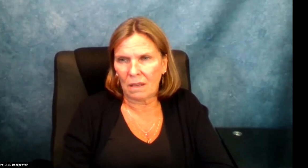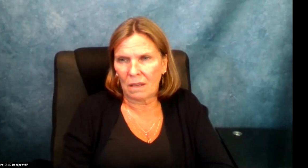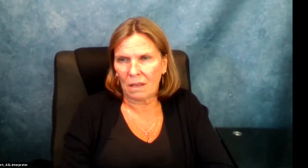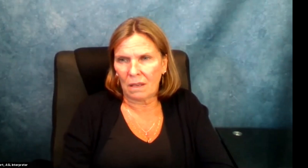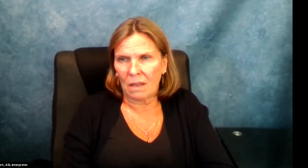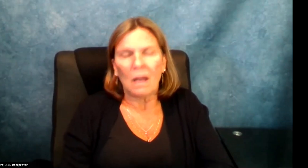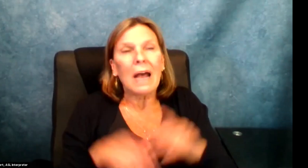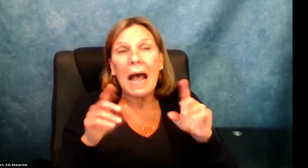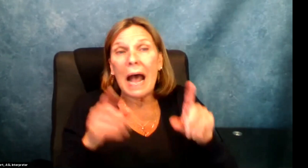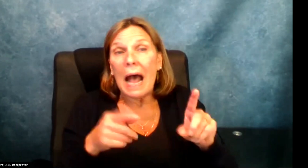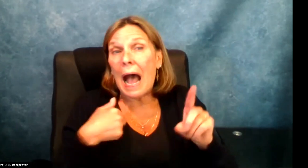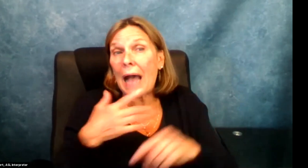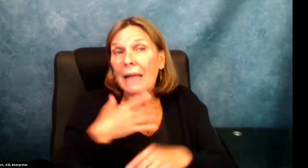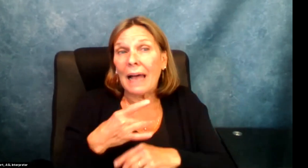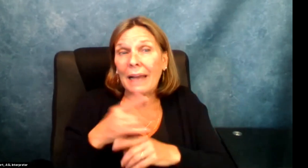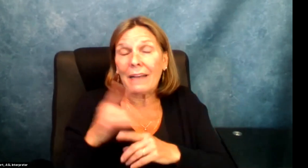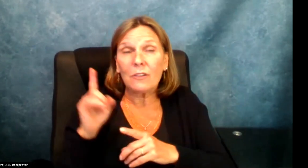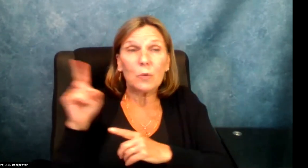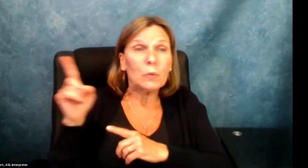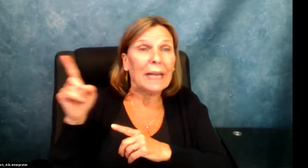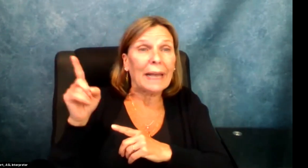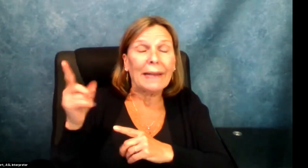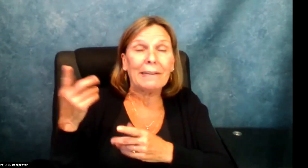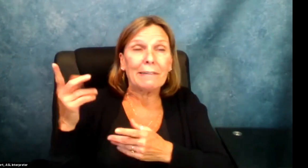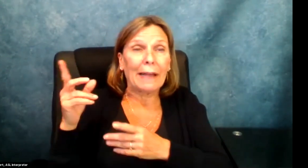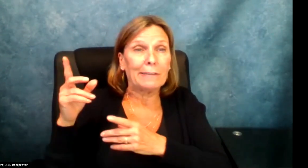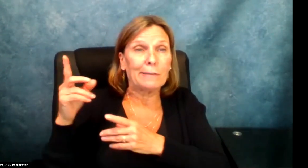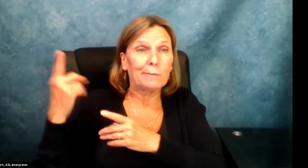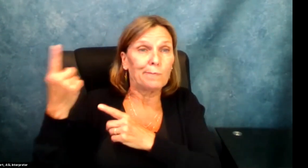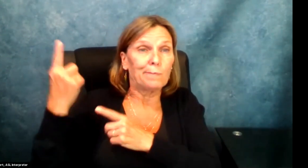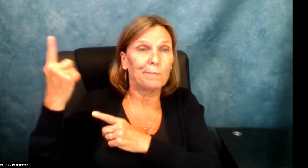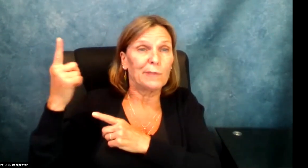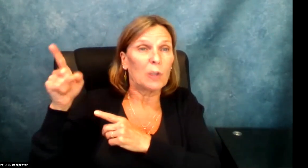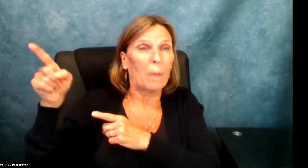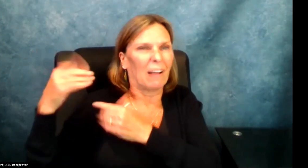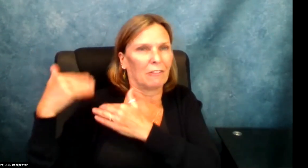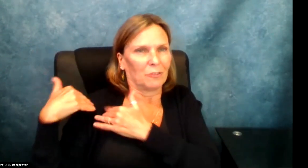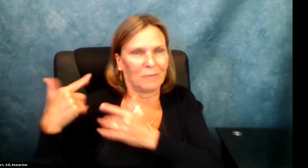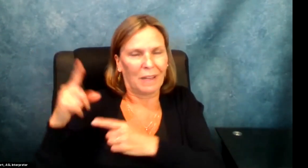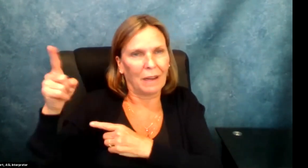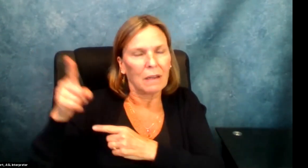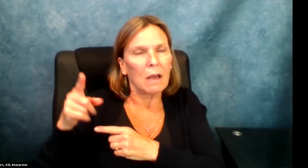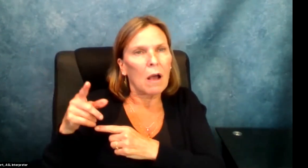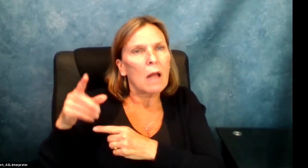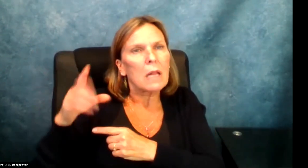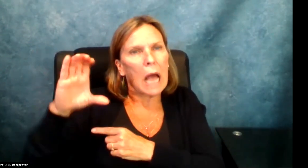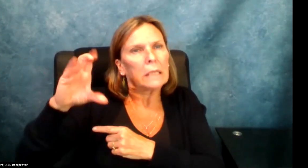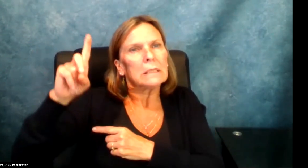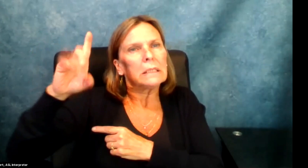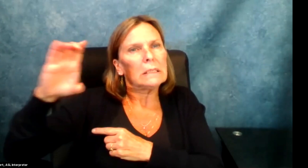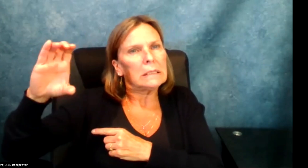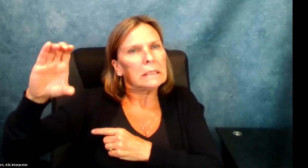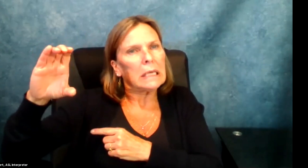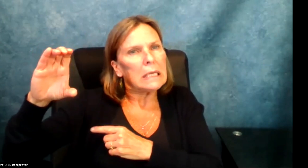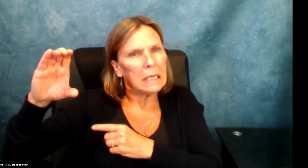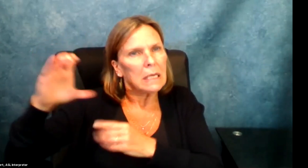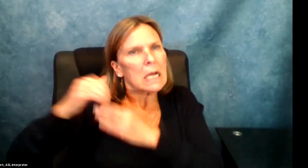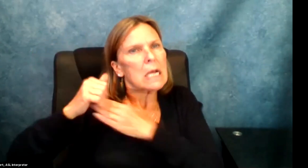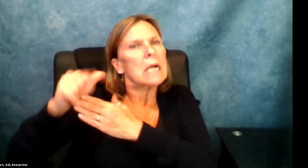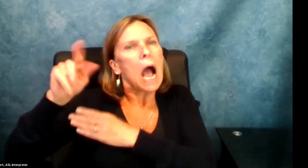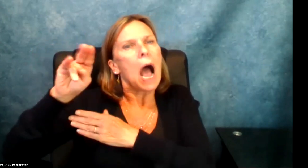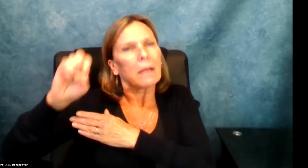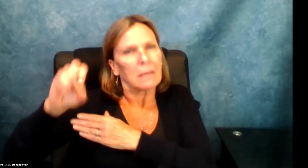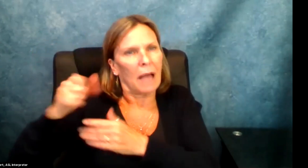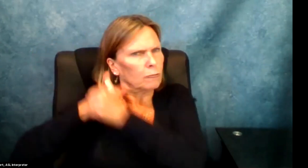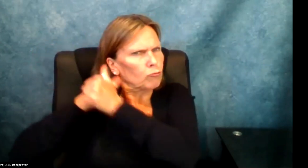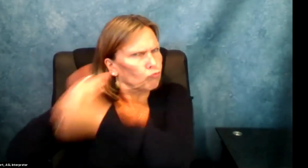the guidelines really carefully, or the other piece, and this is true, it's extremely,